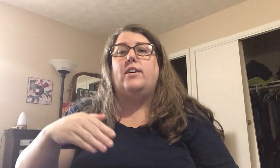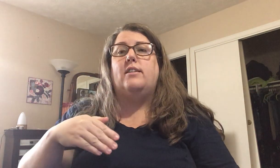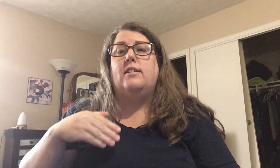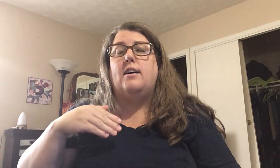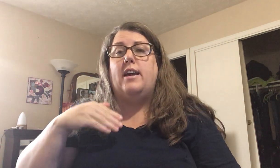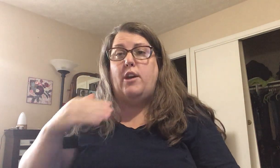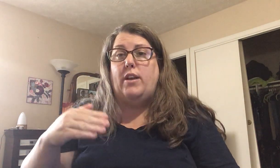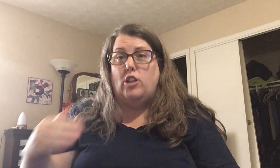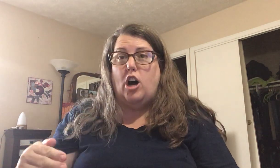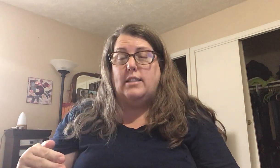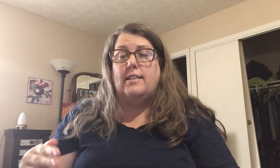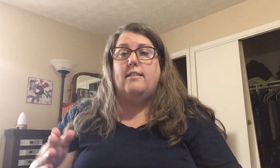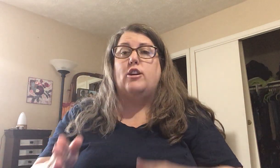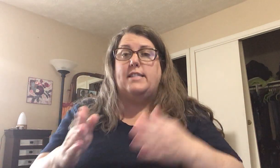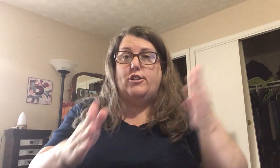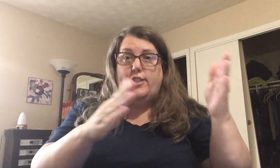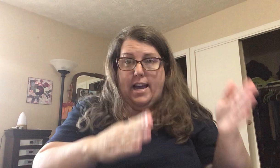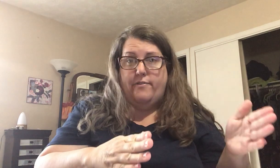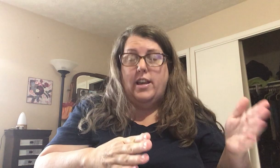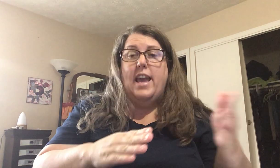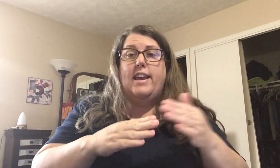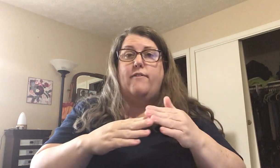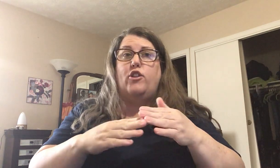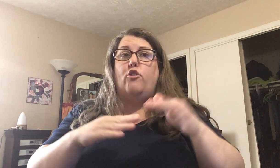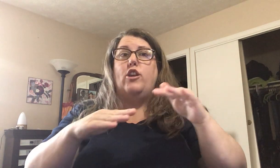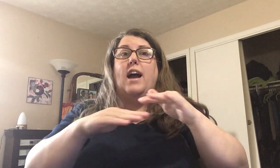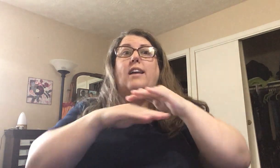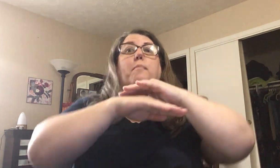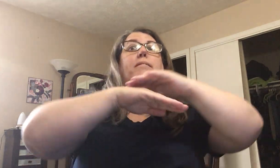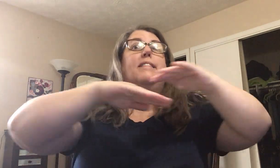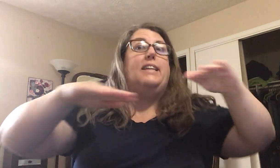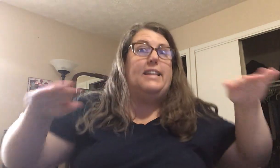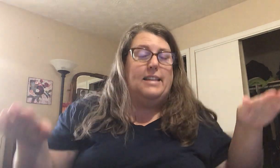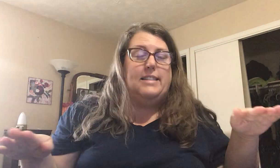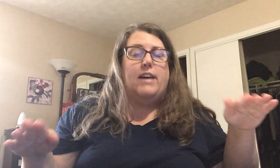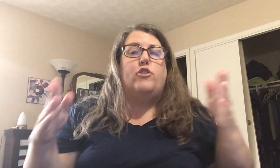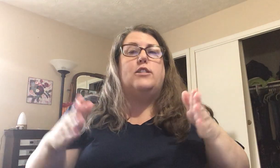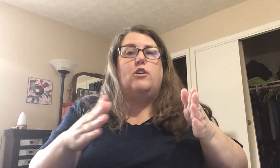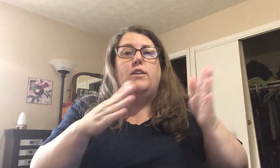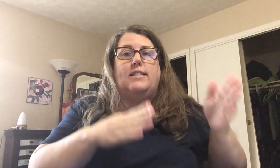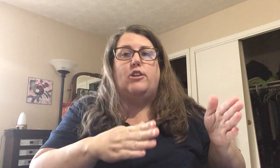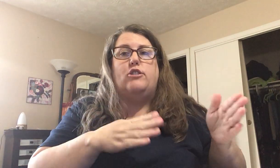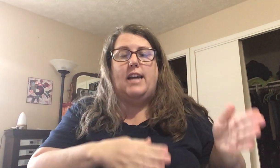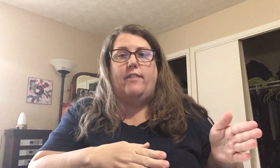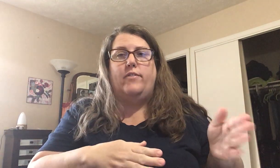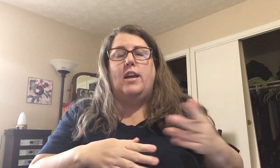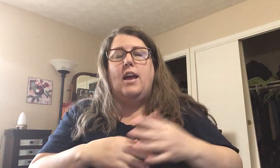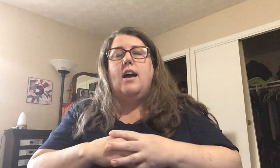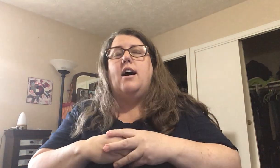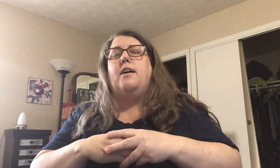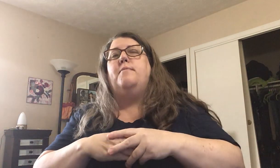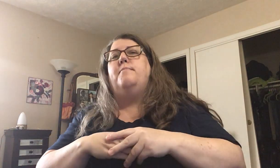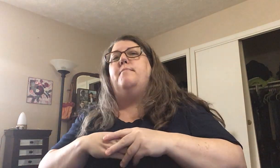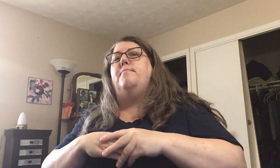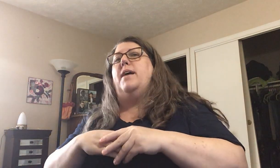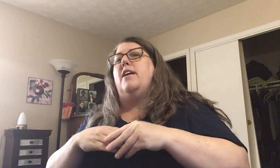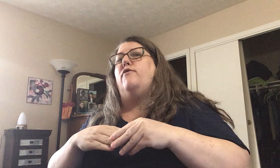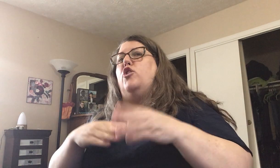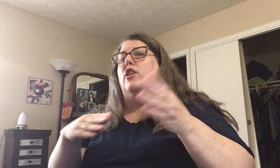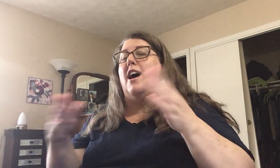a hearing loss, they're considered deaf. Even though they're not completely deaf, they're still considered deaf. But if you're